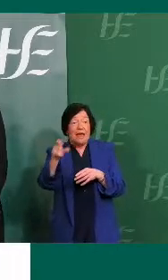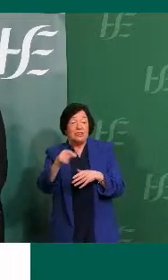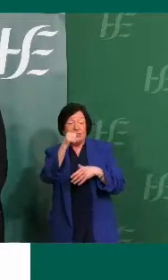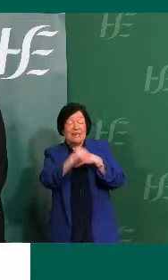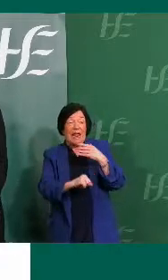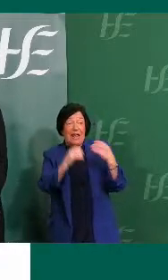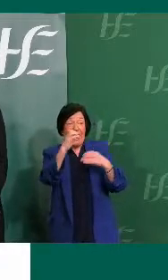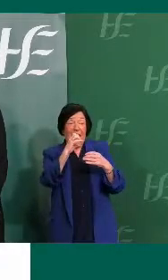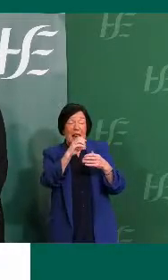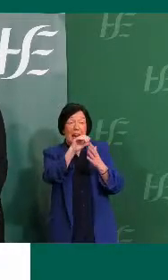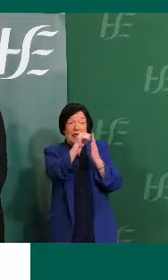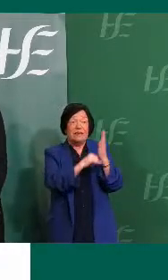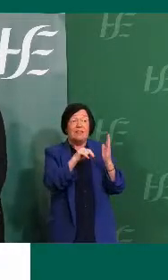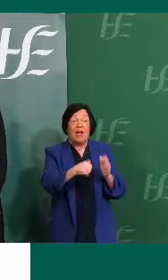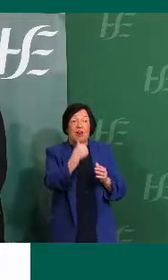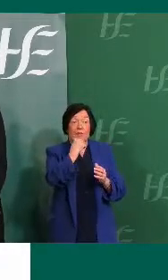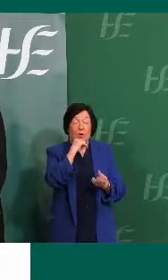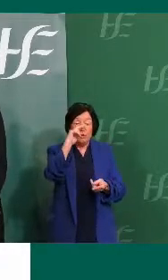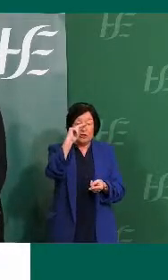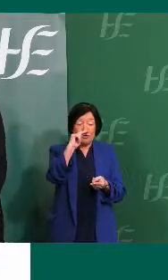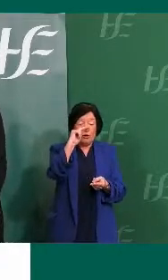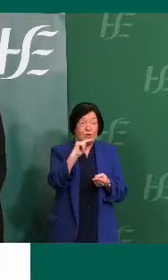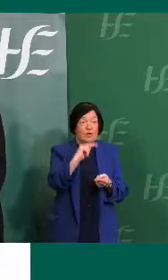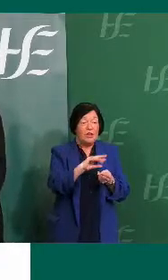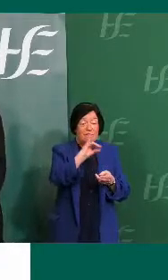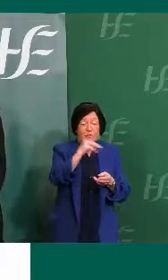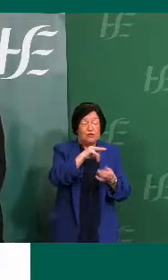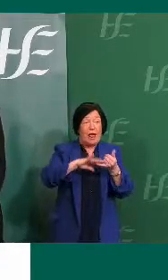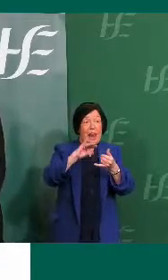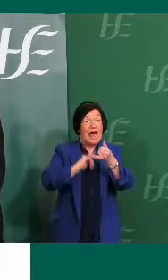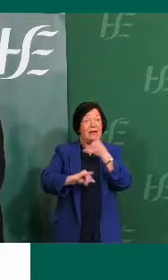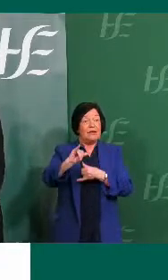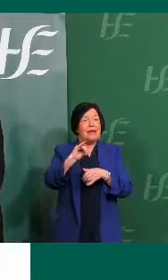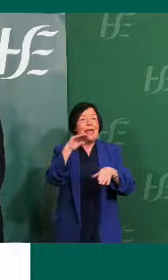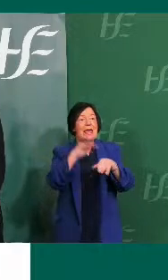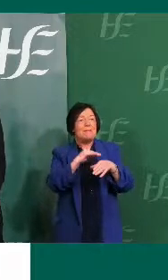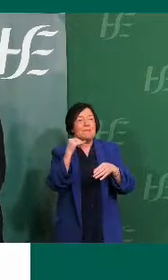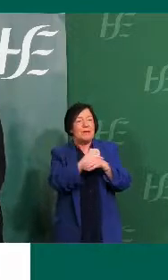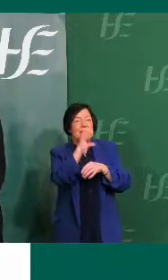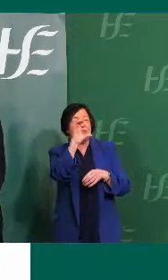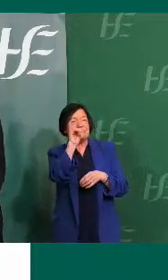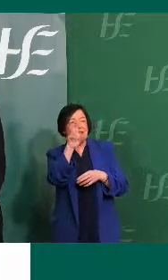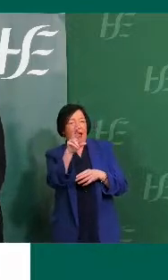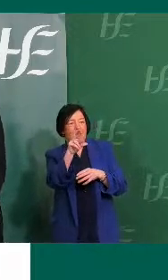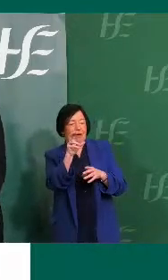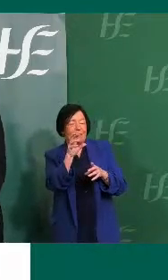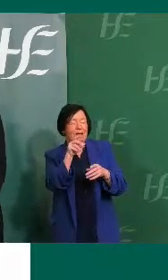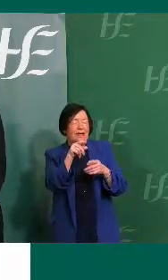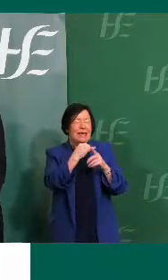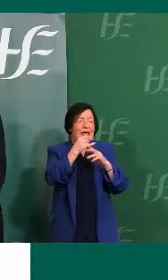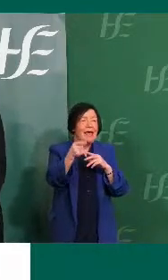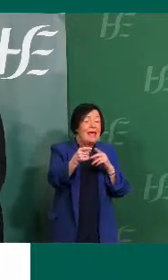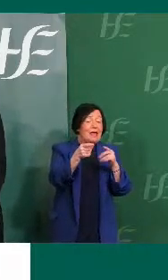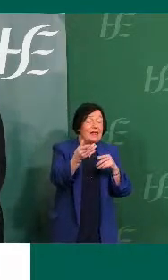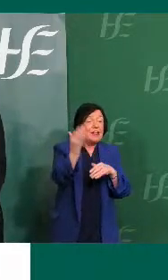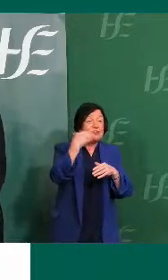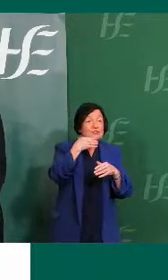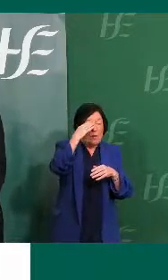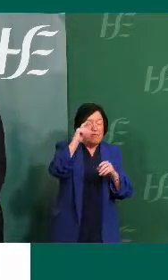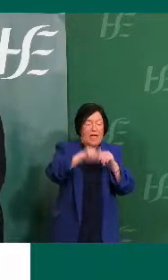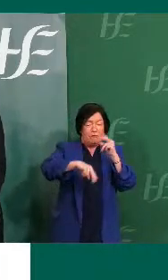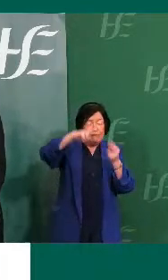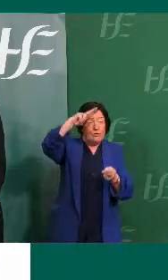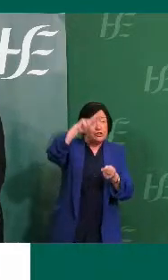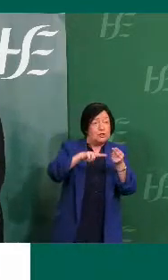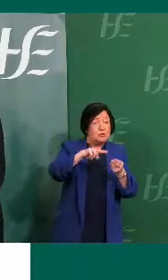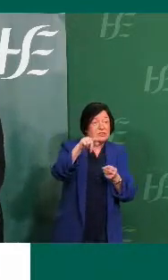lists, we saw that number had been coming down from January of last year, impacted by the cyber attack in the summertime. It had reduced then in October down